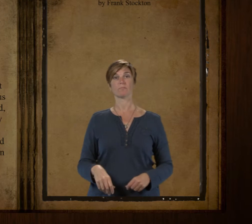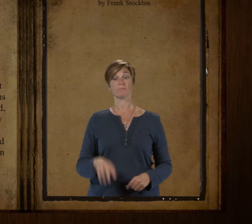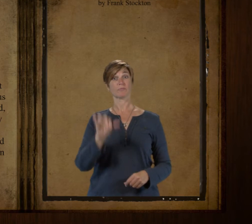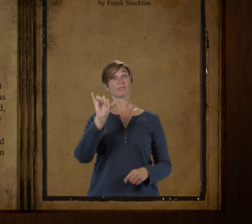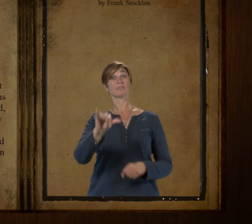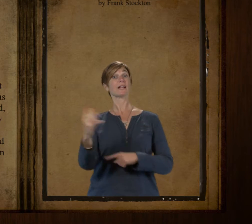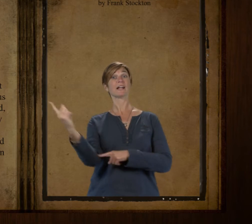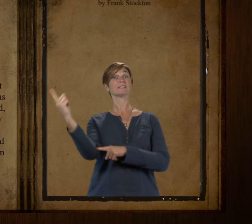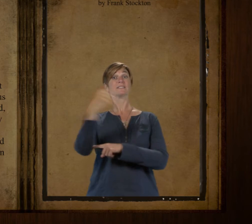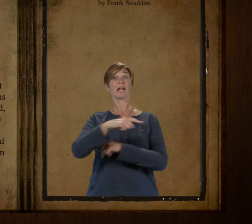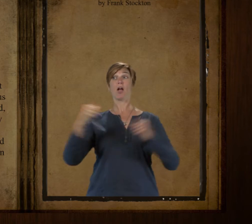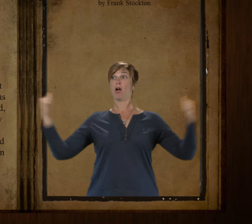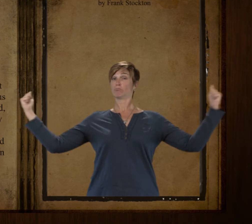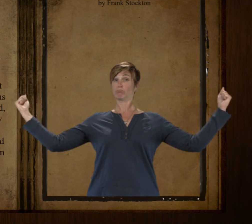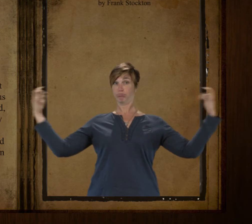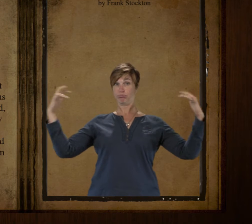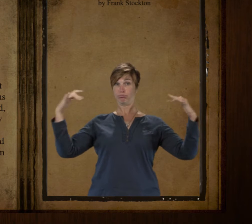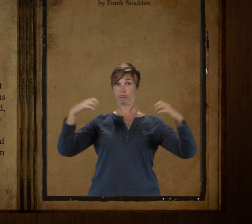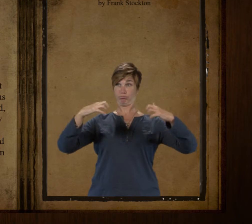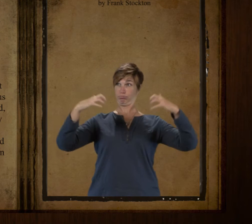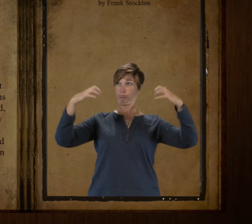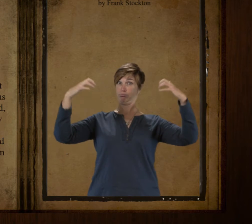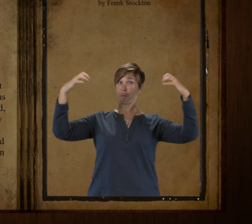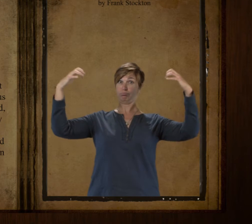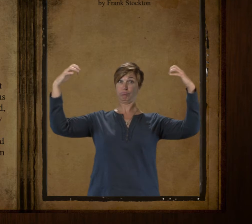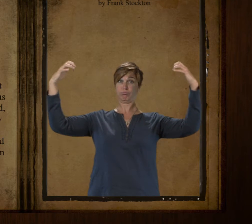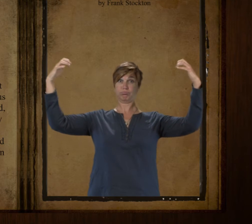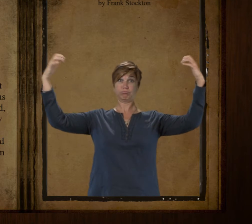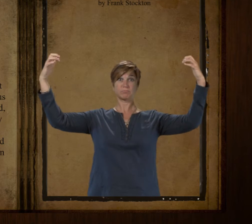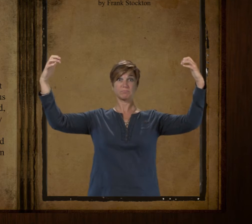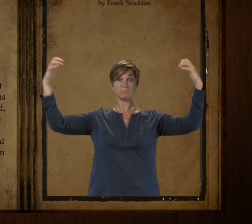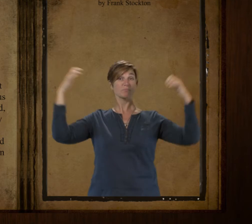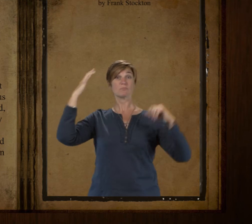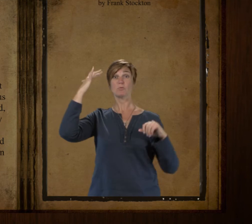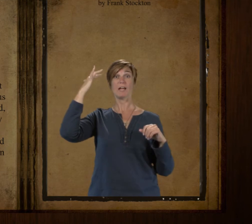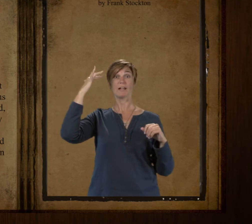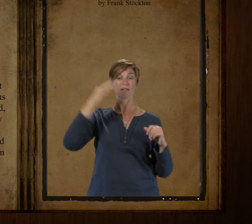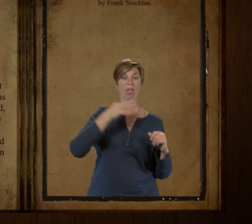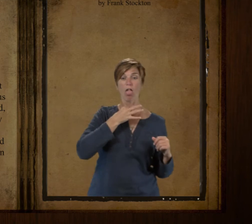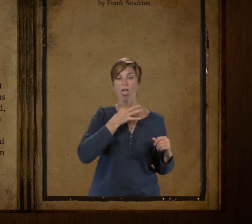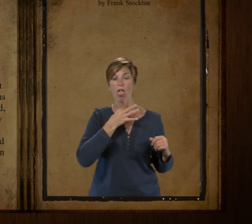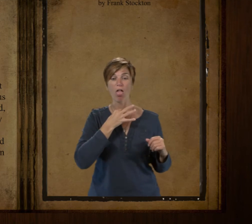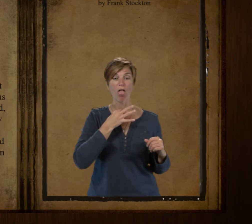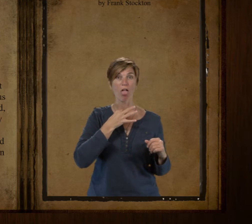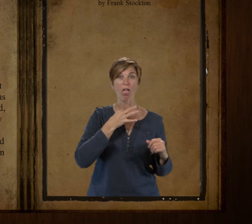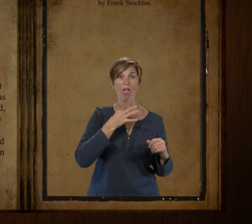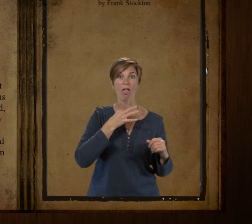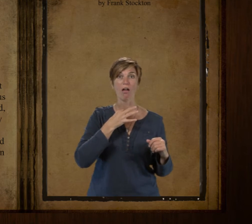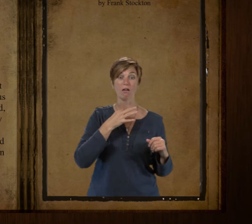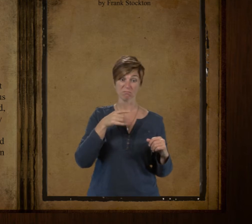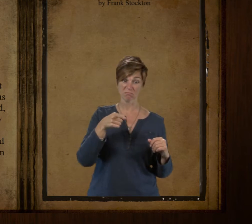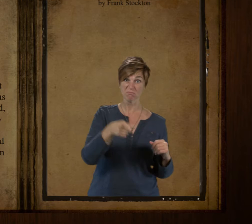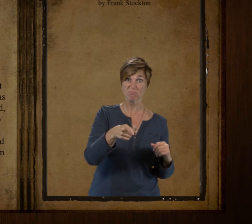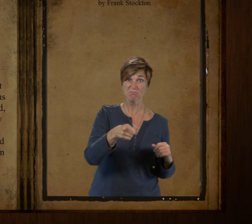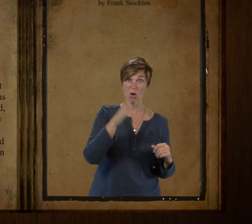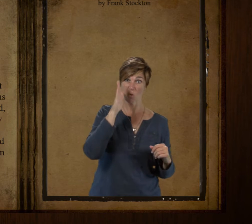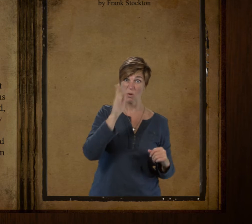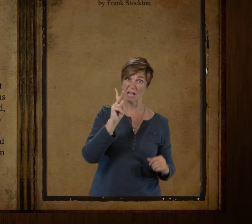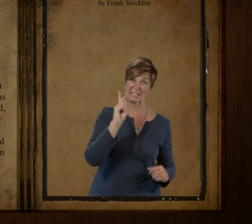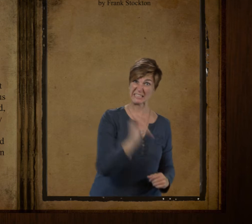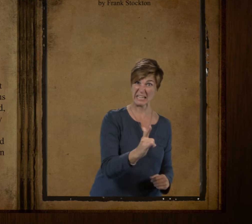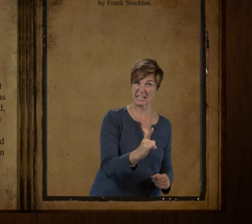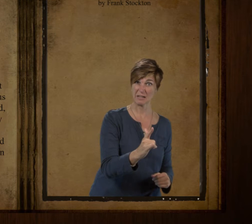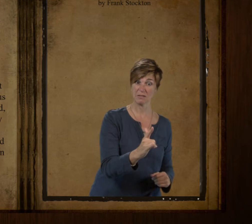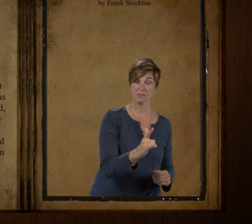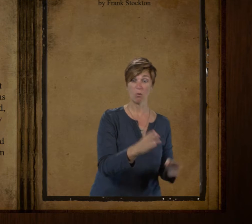days, they never knew whether they were to witness a bloody slaughter or a hilarious wedding. This